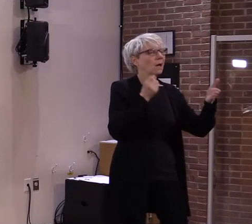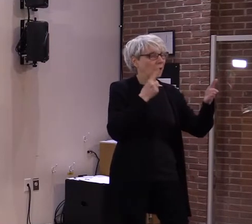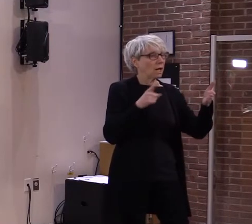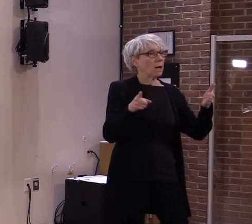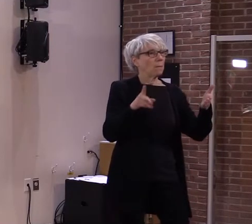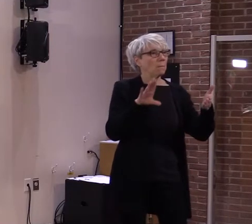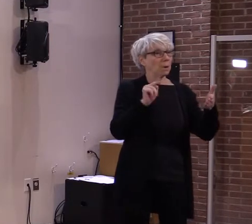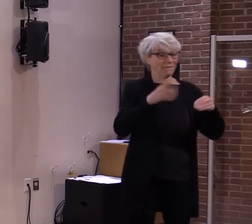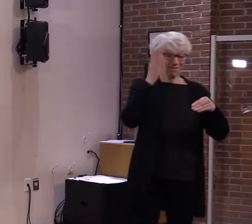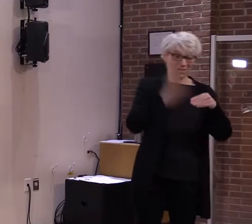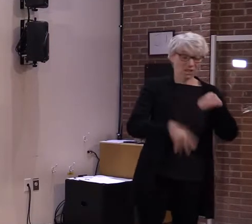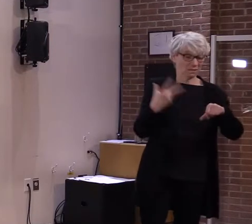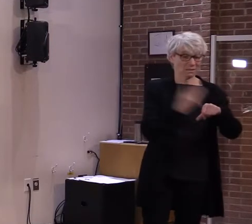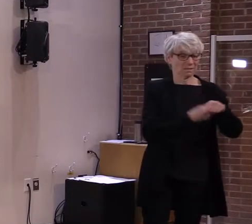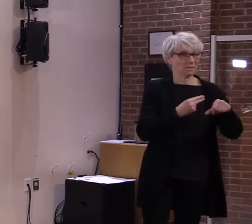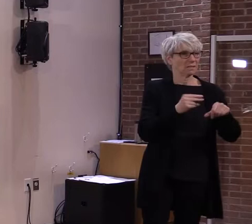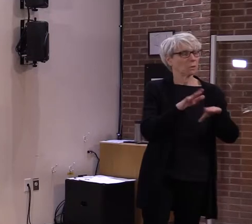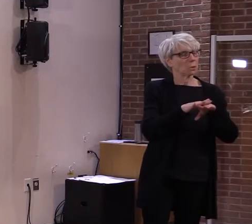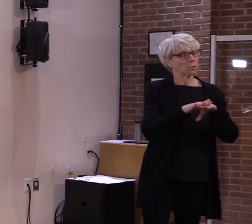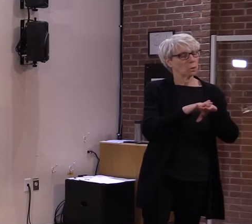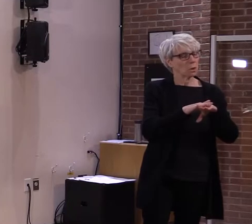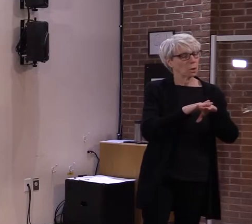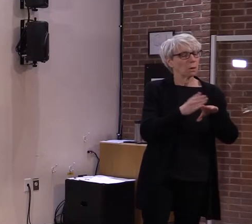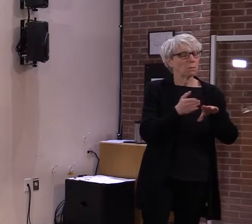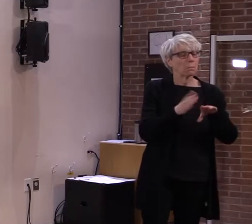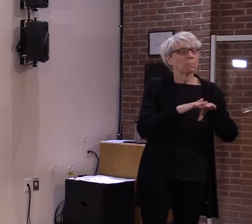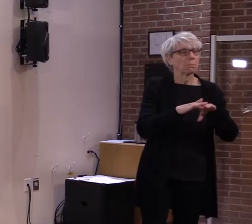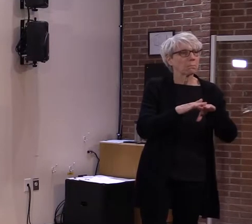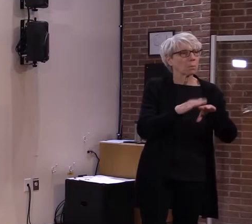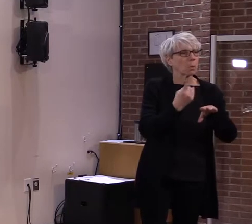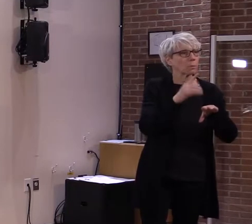bit faster. It's like 1% now that we've increased.